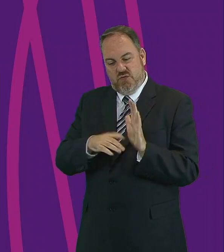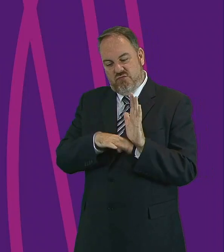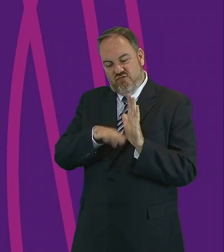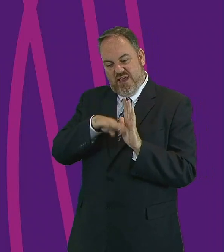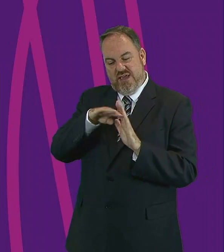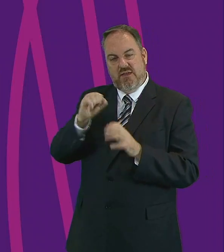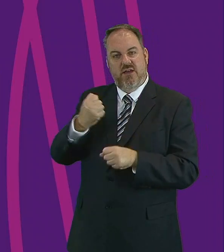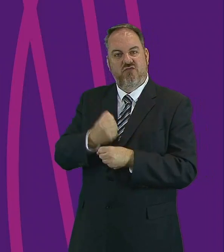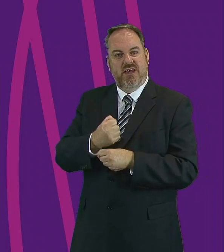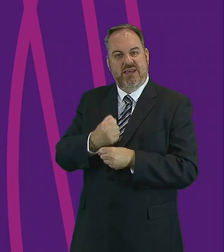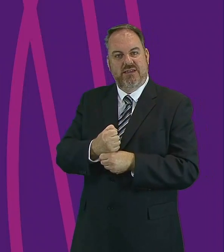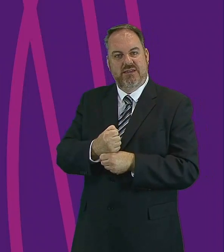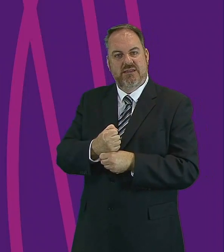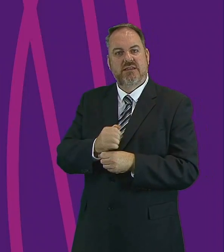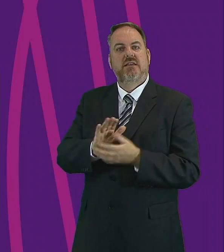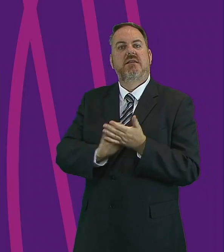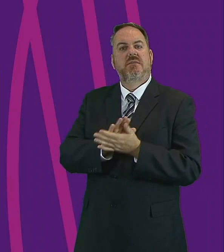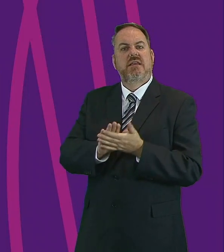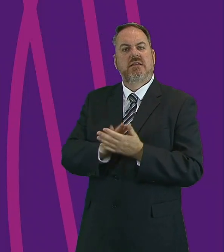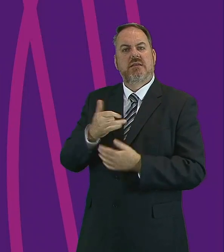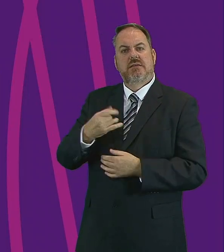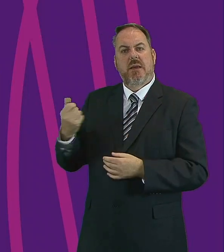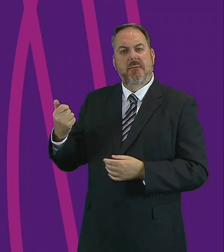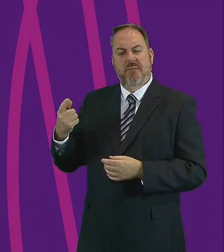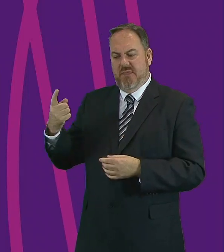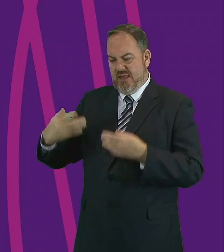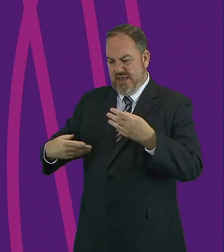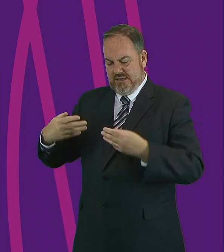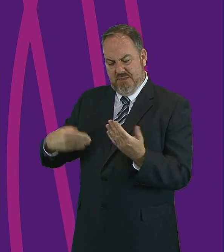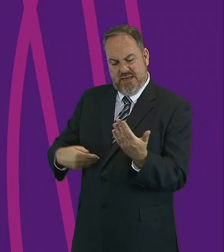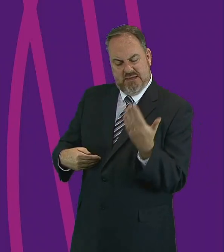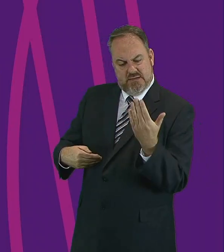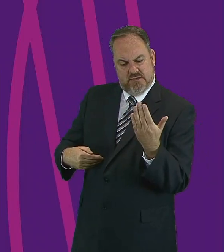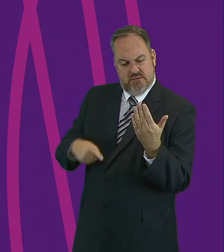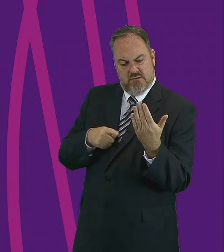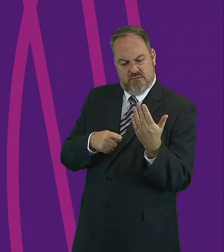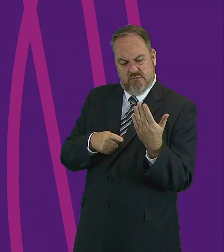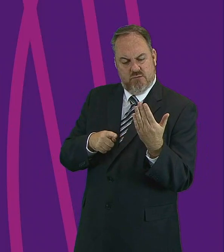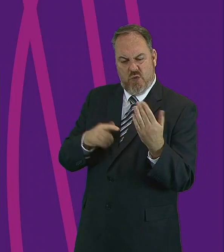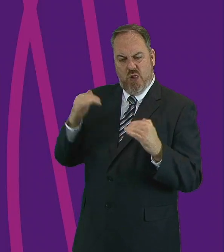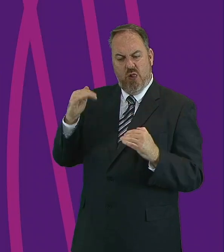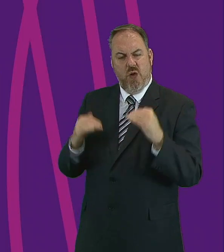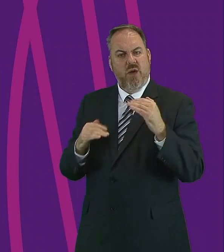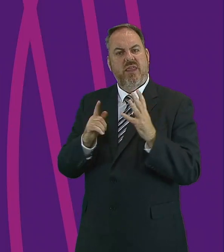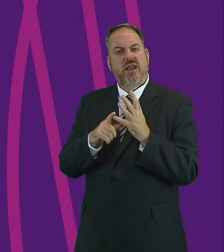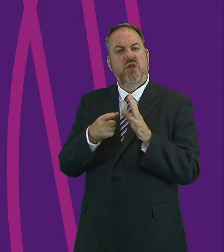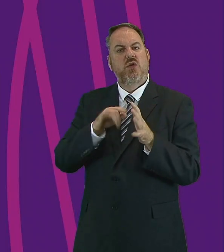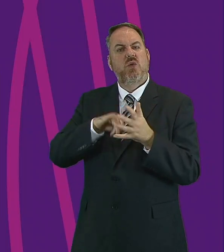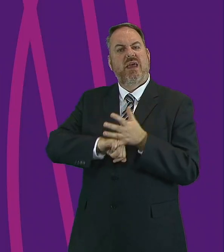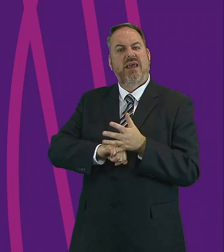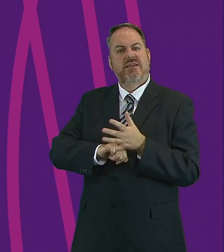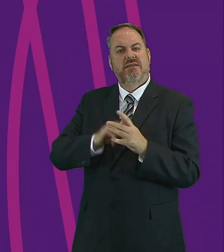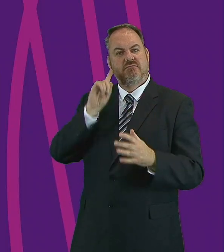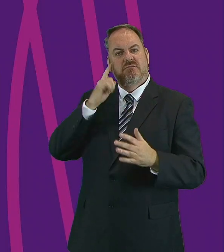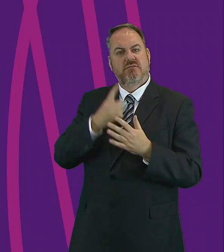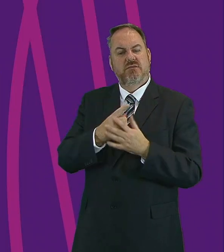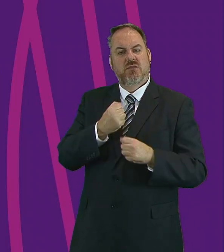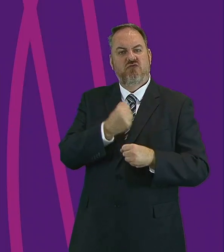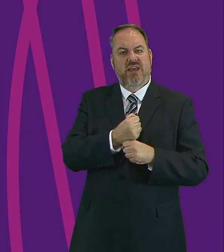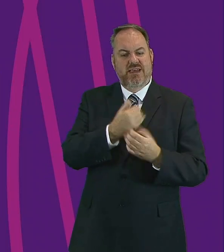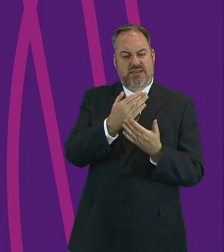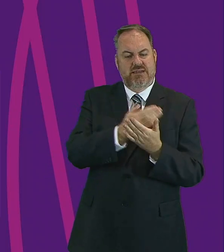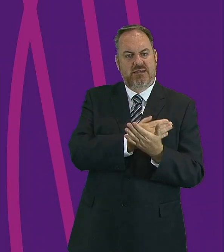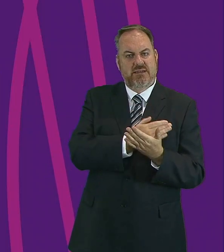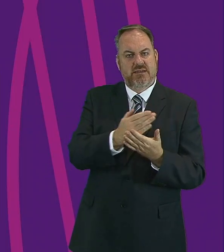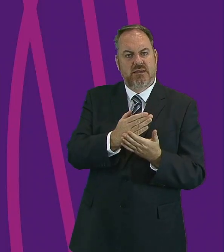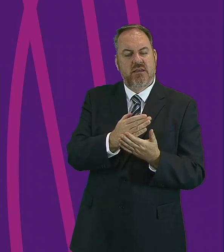appeal where estimated grades were lower than those submitted via UCAS. Earlier in this session, the First Minister claimed that she